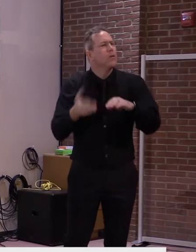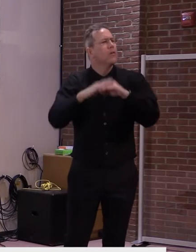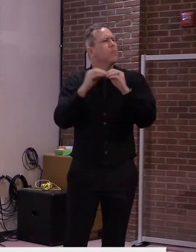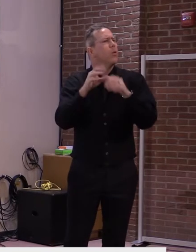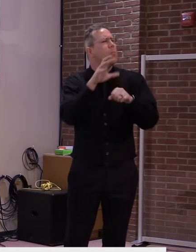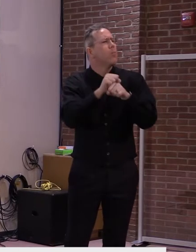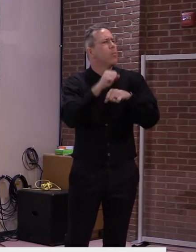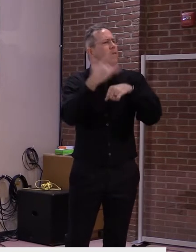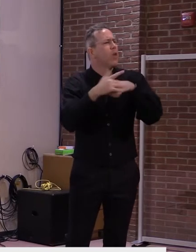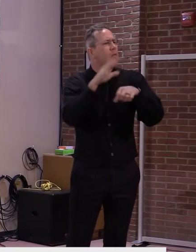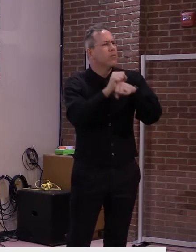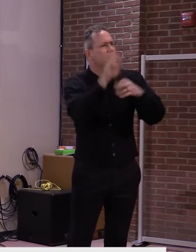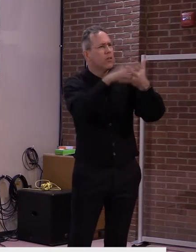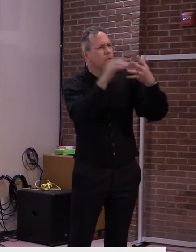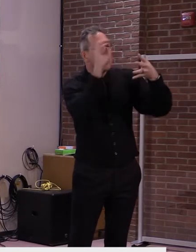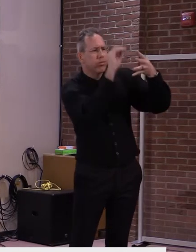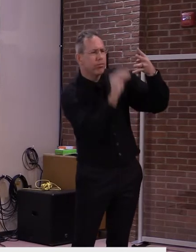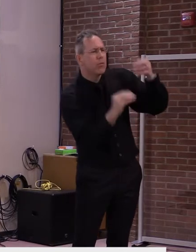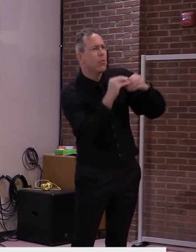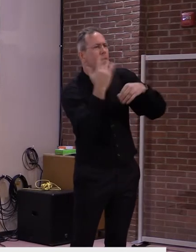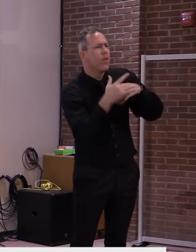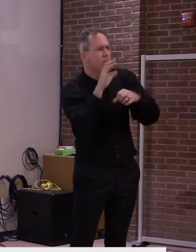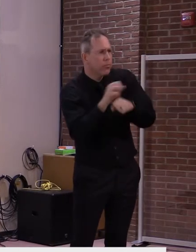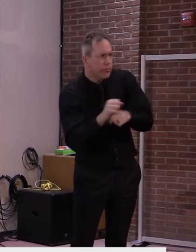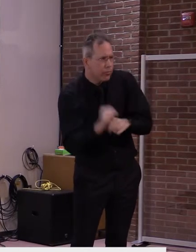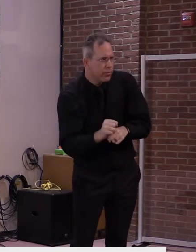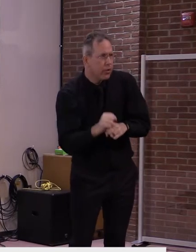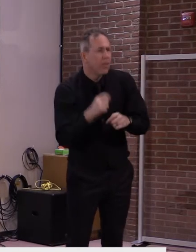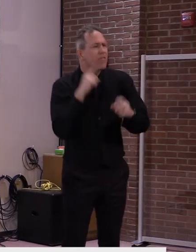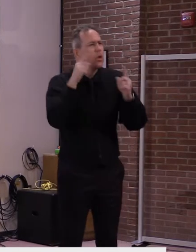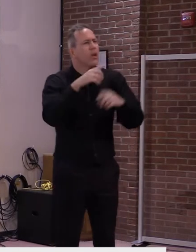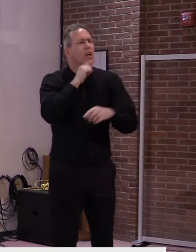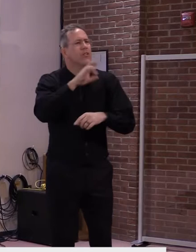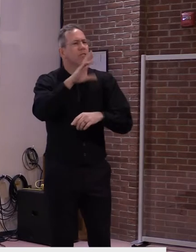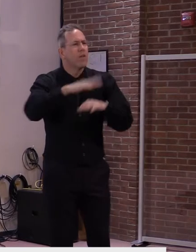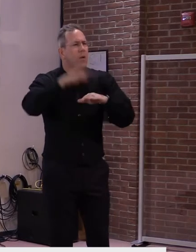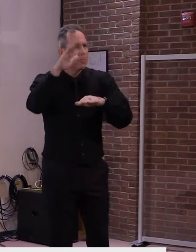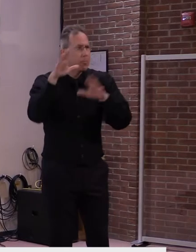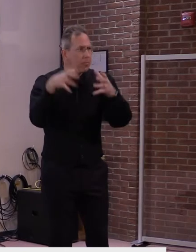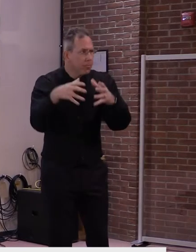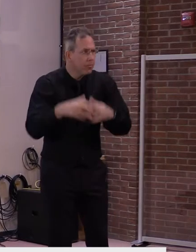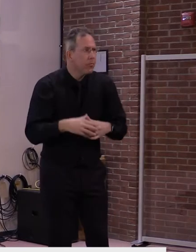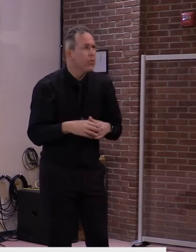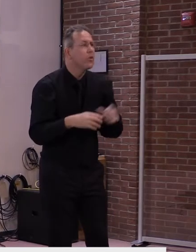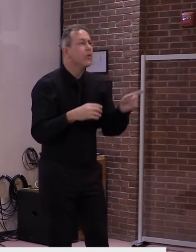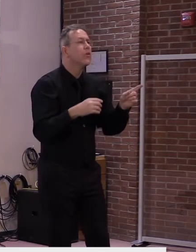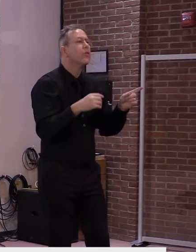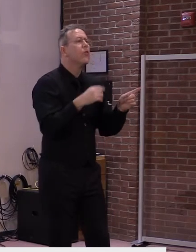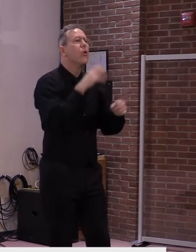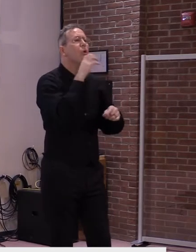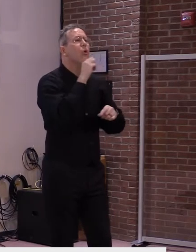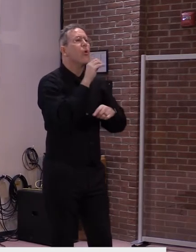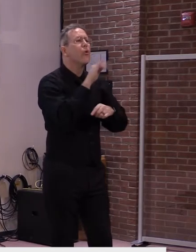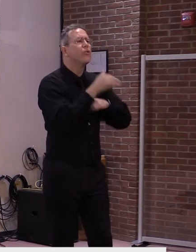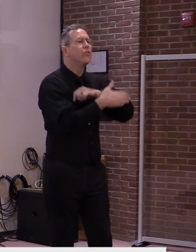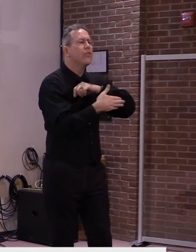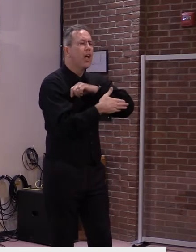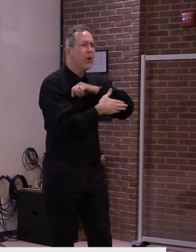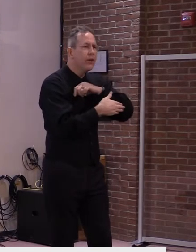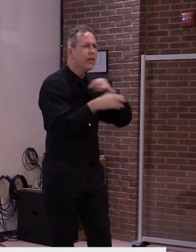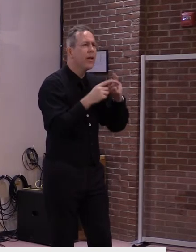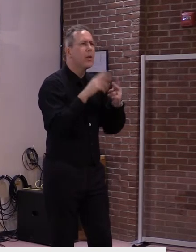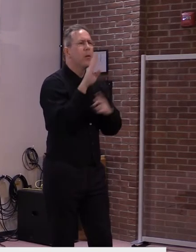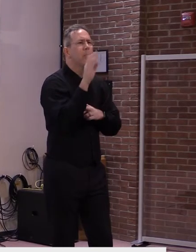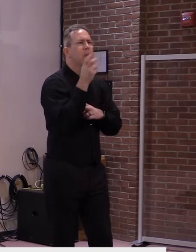for ages 75 and above. That includes Orange, Bennington, and Lamoille counties. Vulnerable populations,